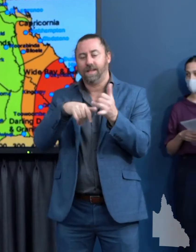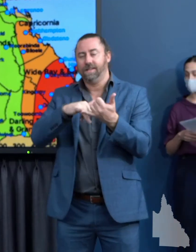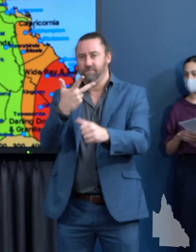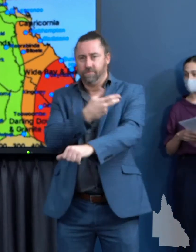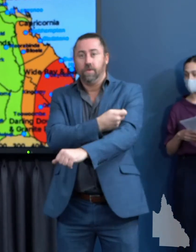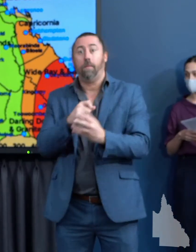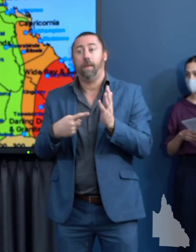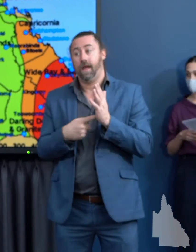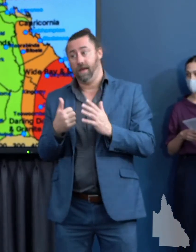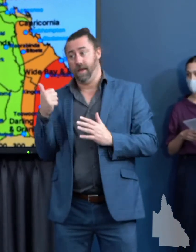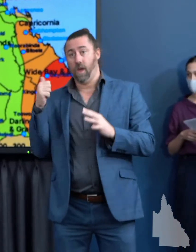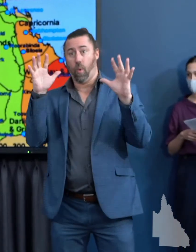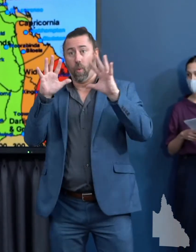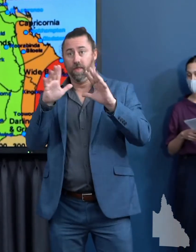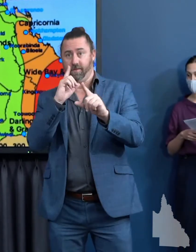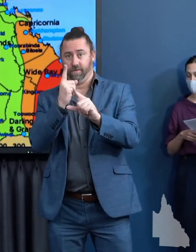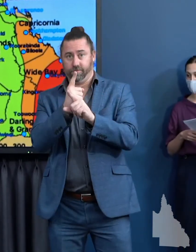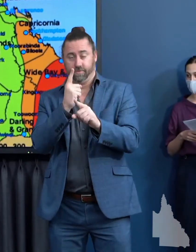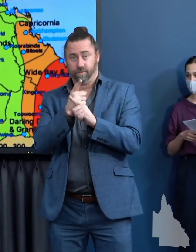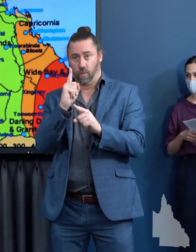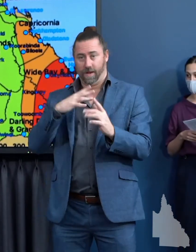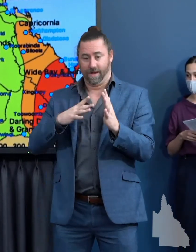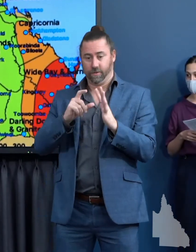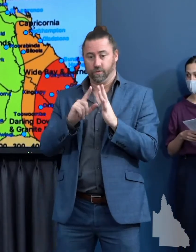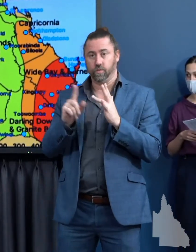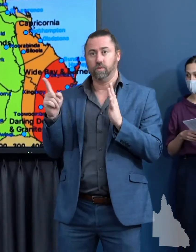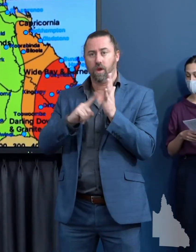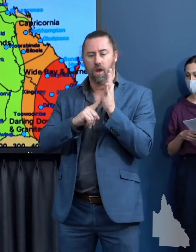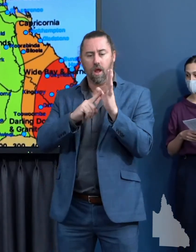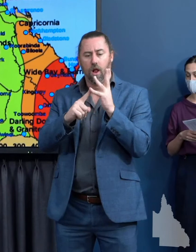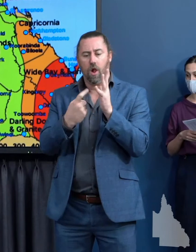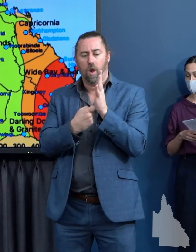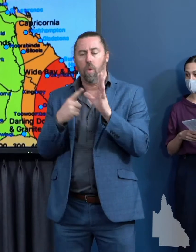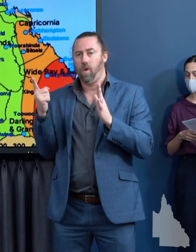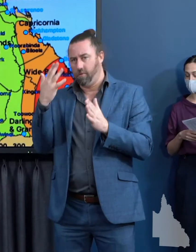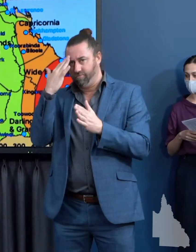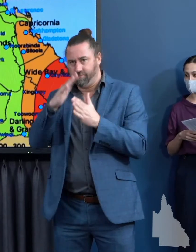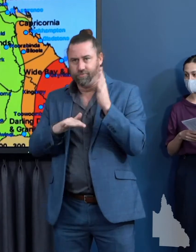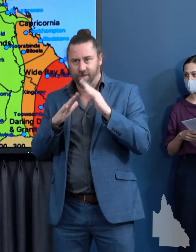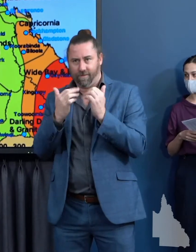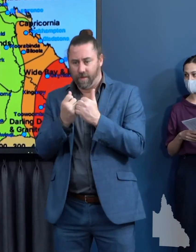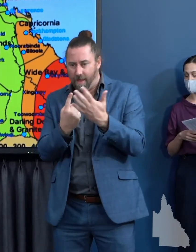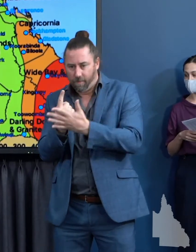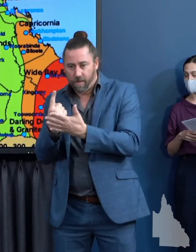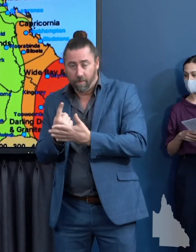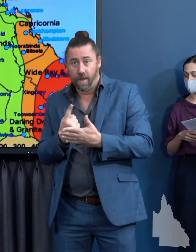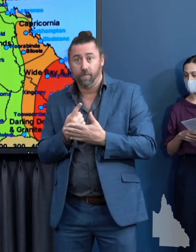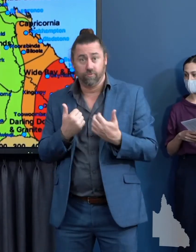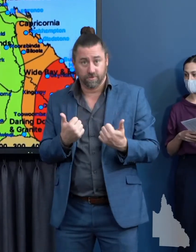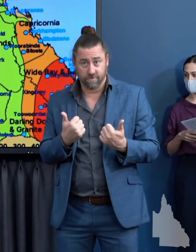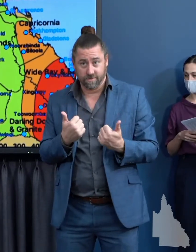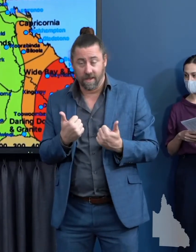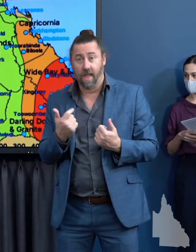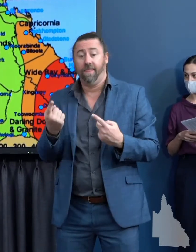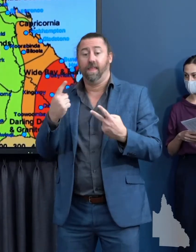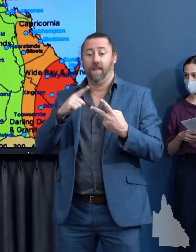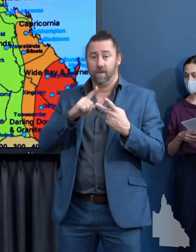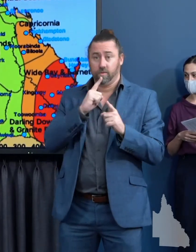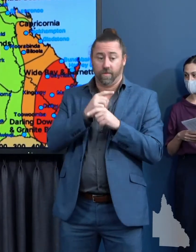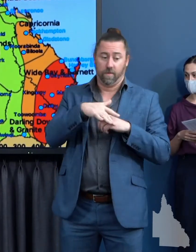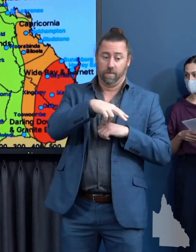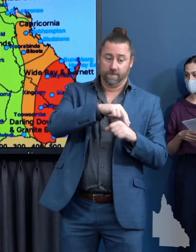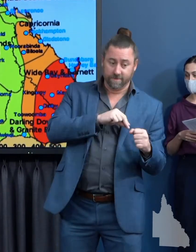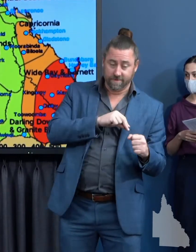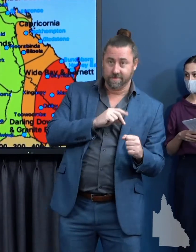Please listen to the Bureau here. Laura's across all of these details. and then we'll move on to the Commissioner and the